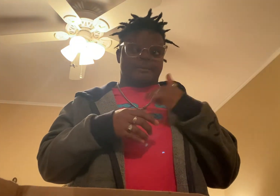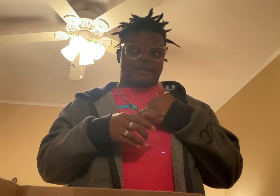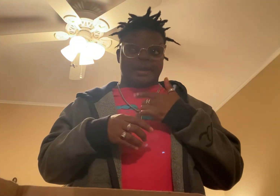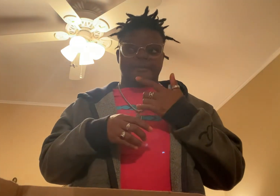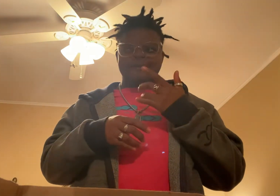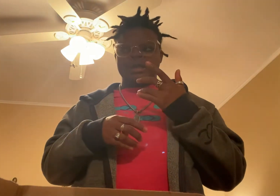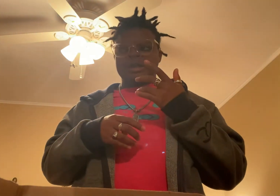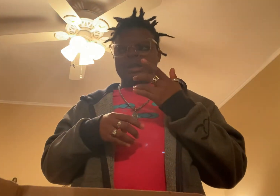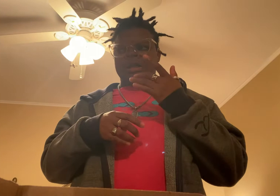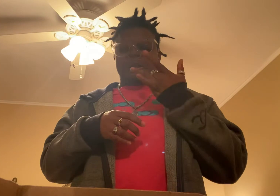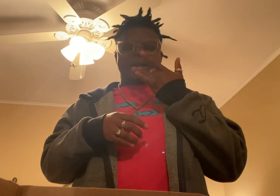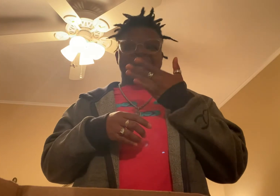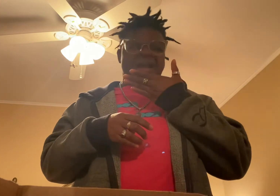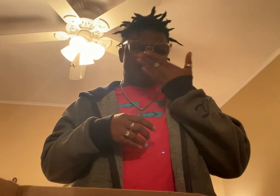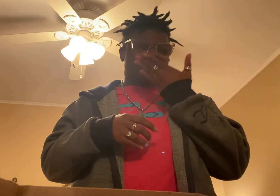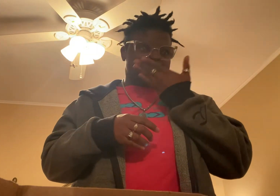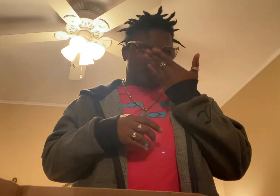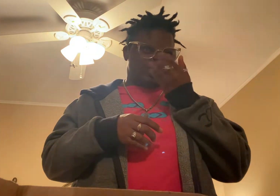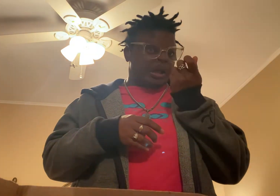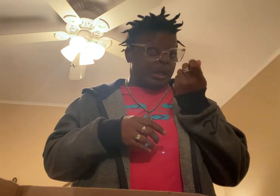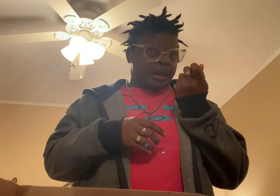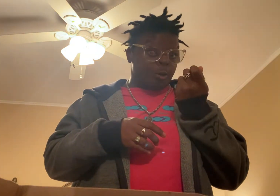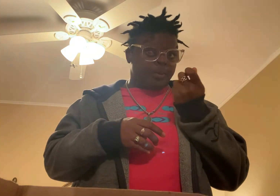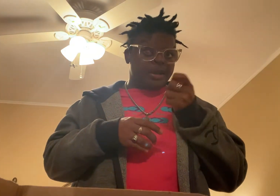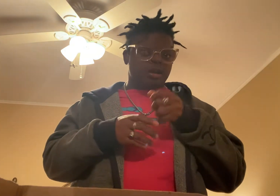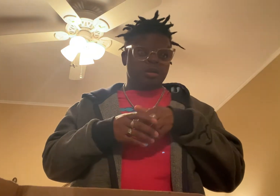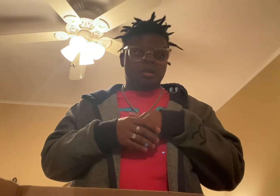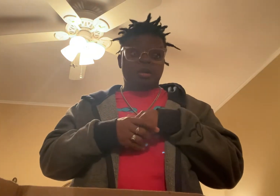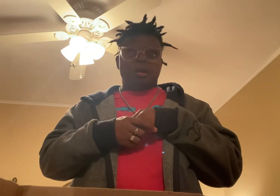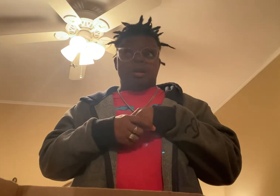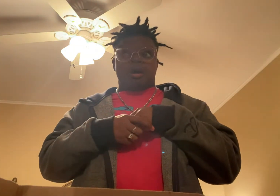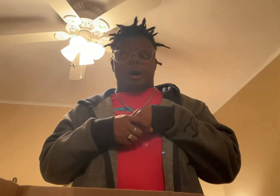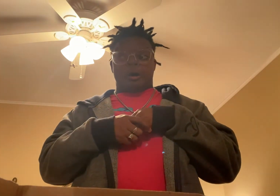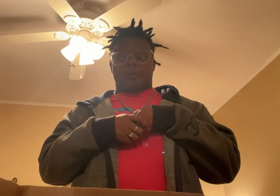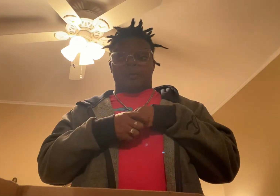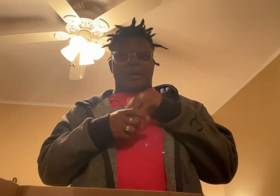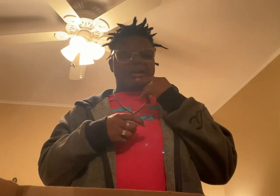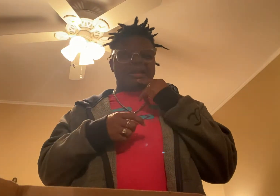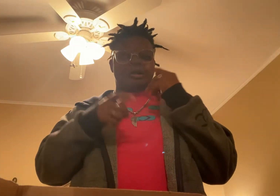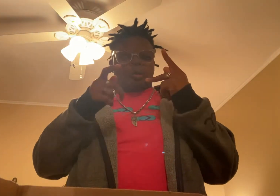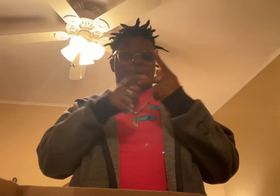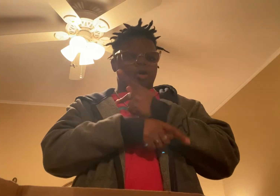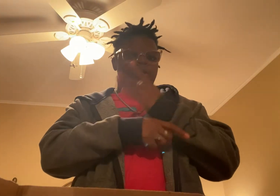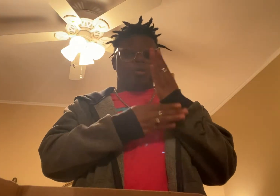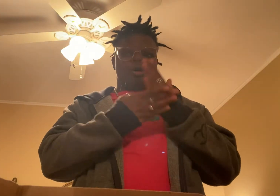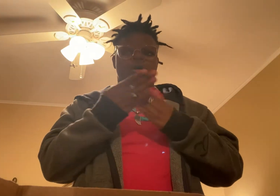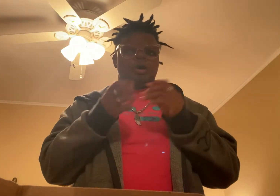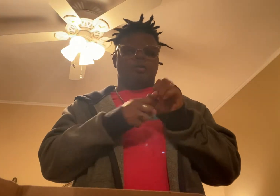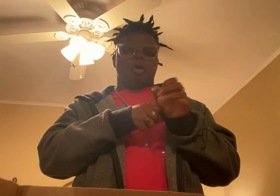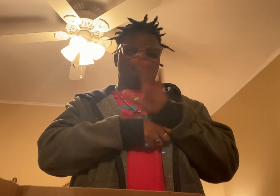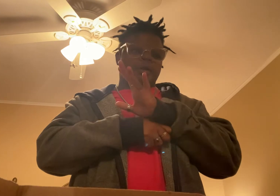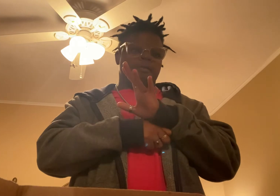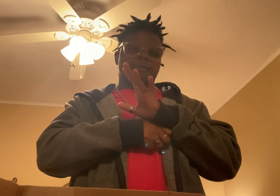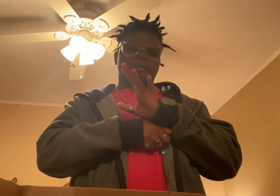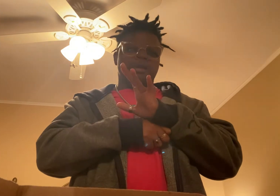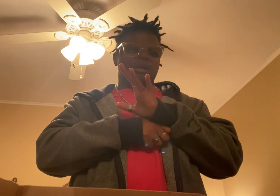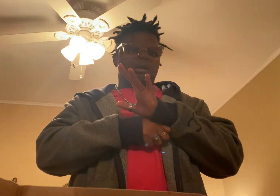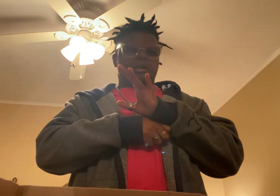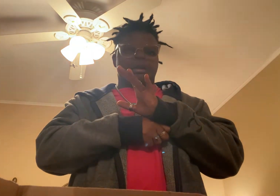me, luckily I can smell a little bit. I would say the worst part of COVID is